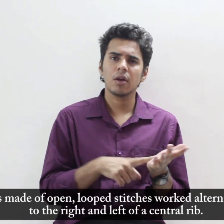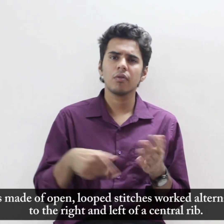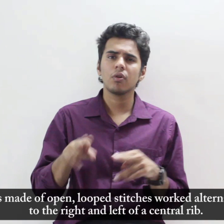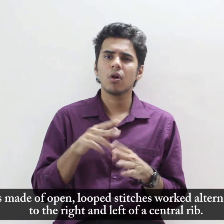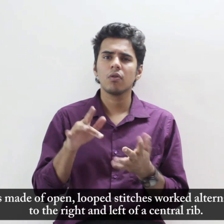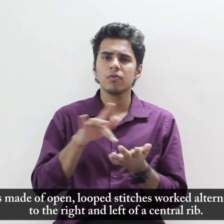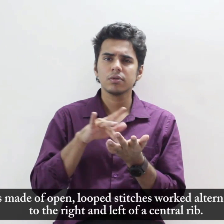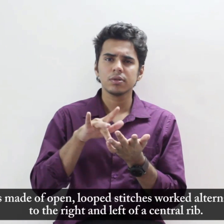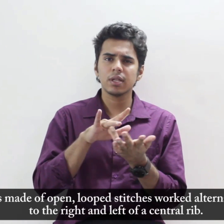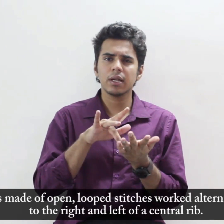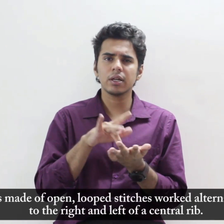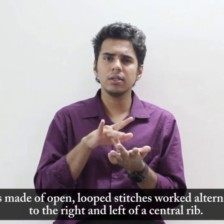rib.